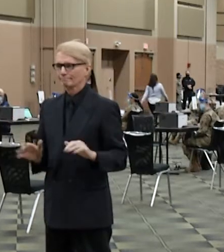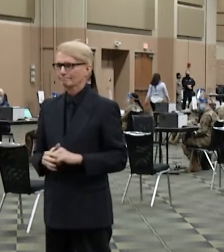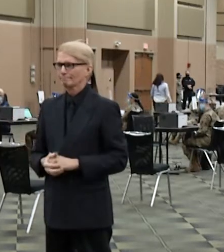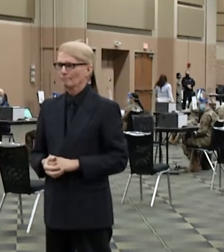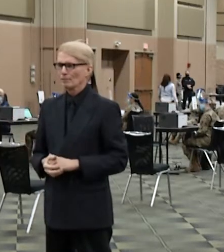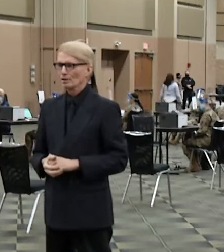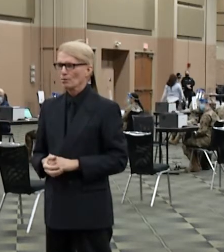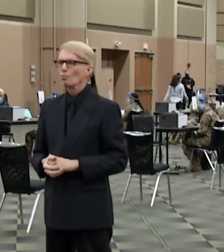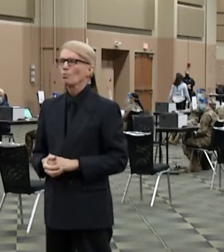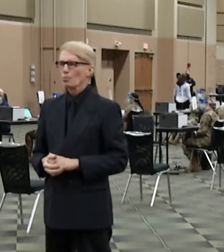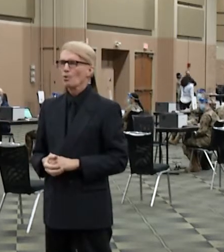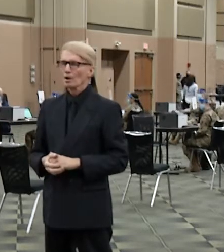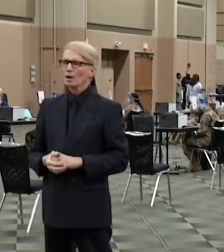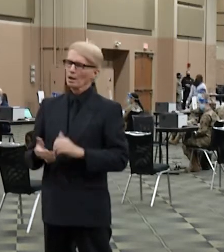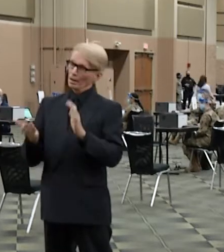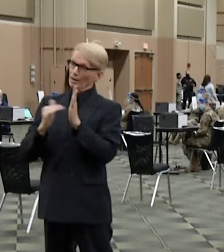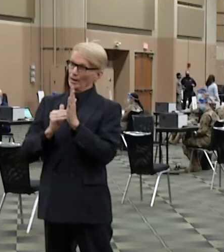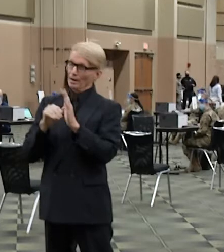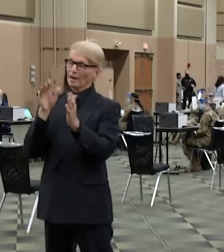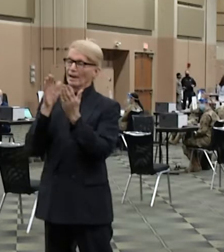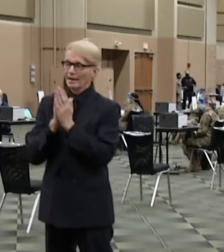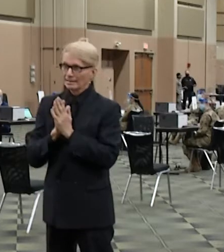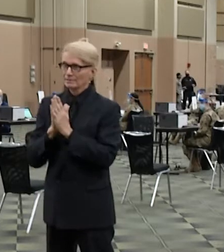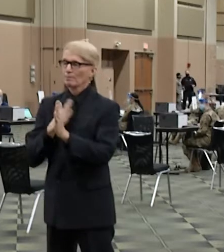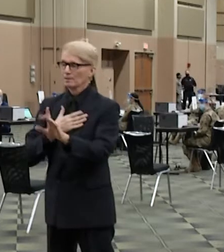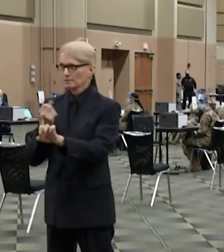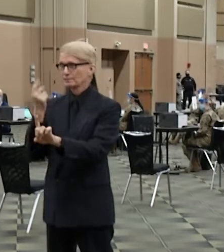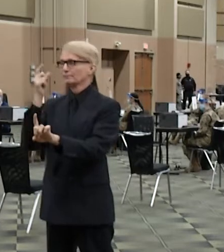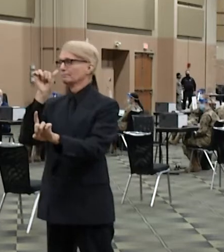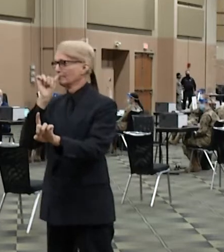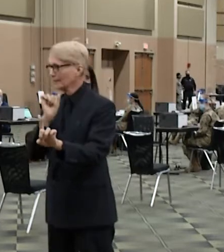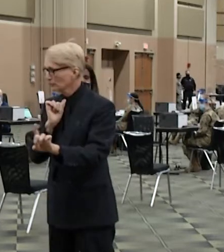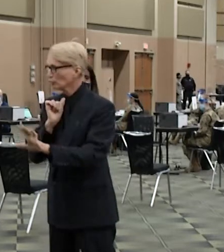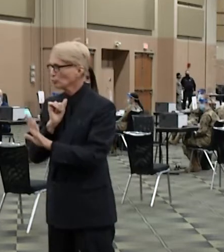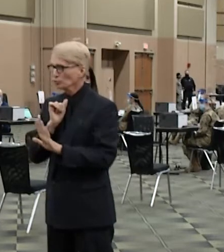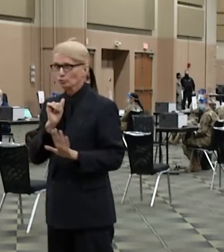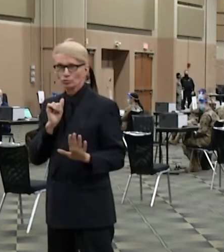So with this in mind, we're once again asking for your patience.